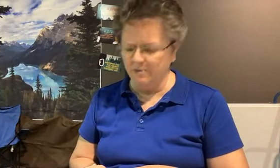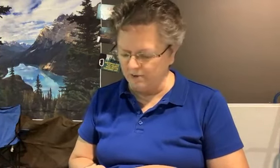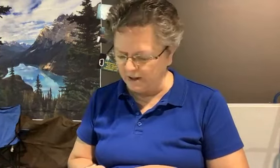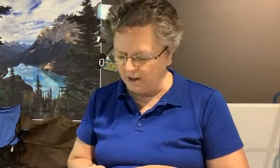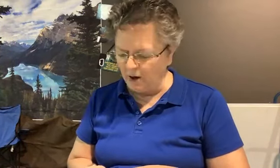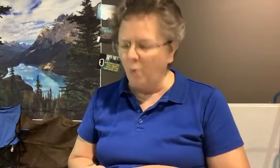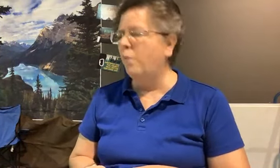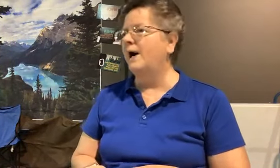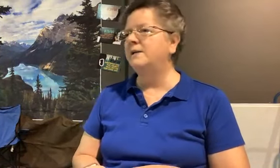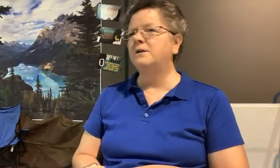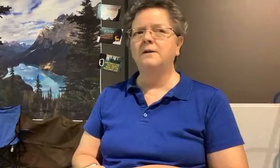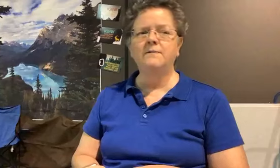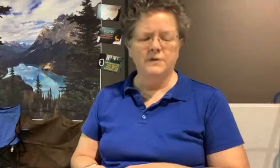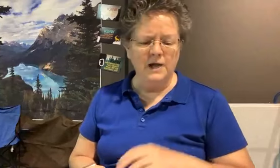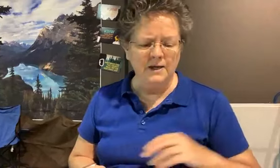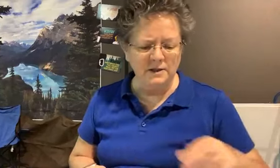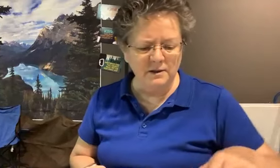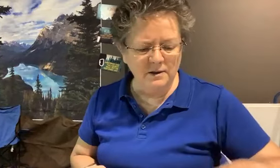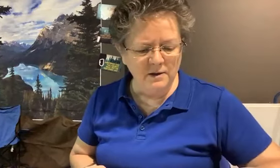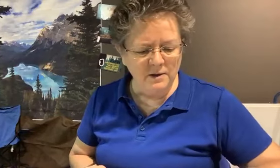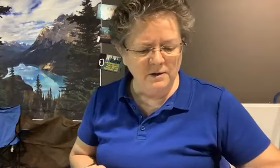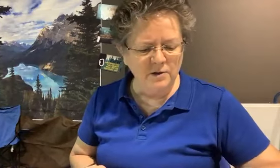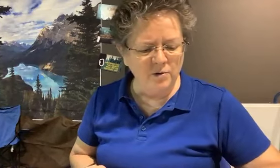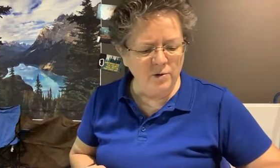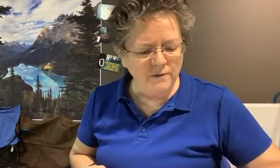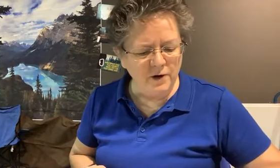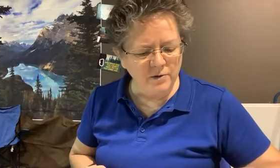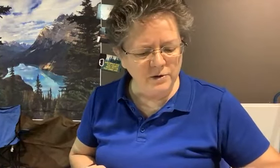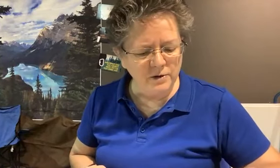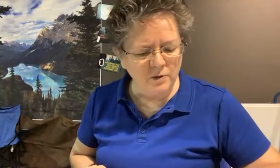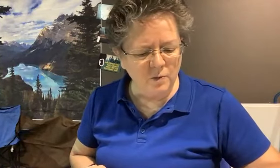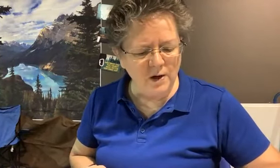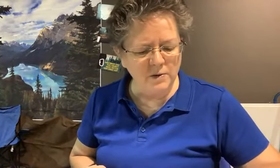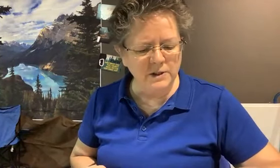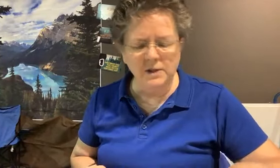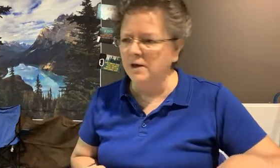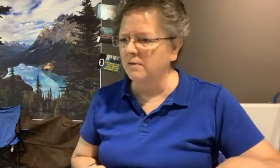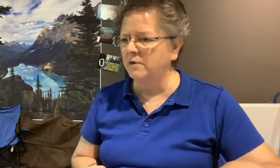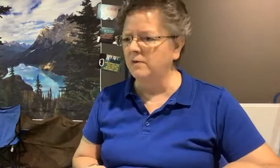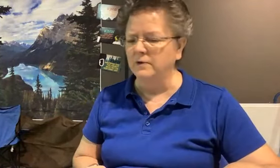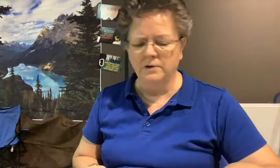through it. Why is it emphasizing the Lord of hosts? Why are we seeing that over and over?